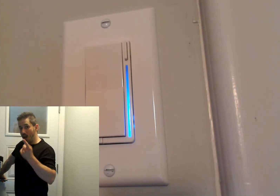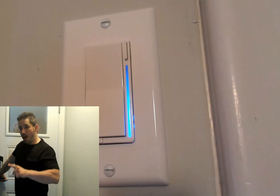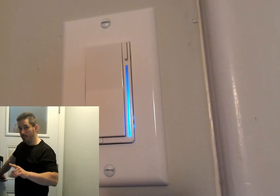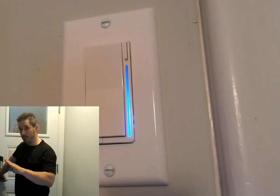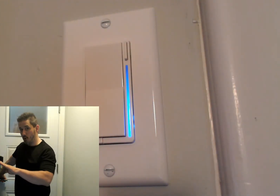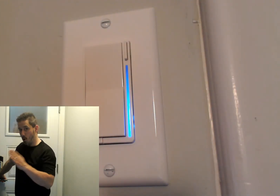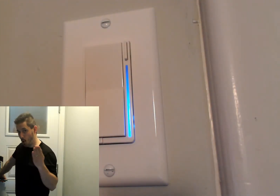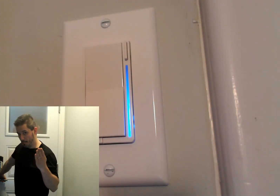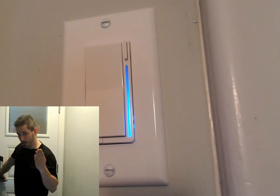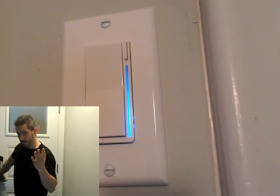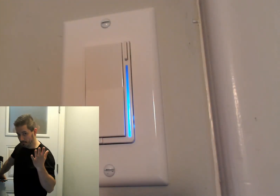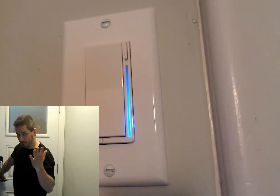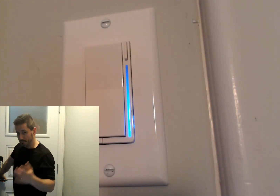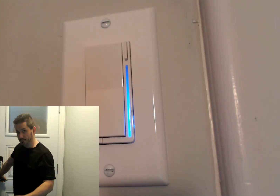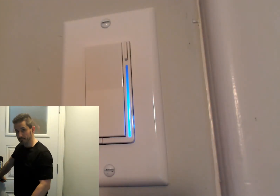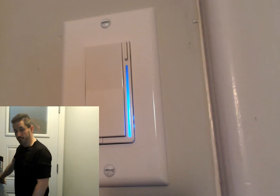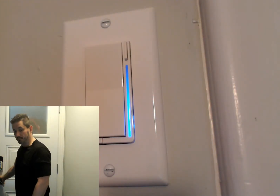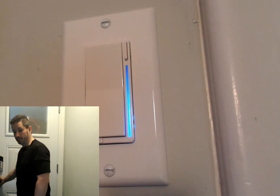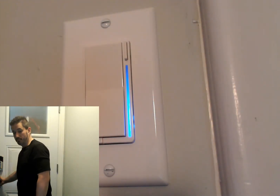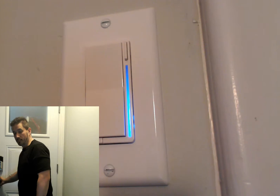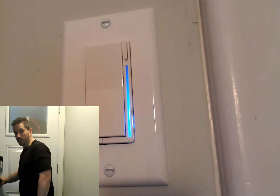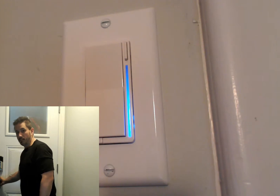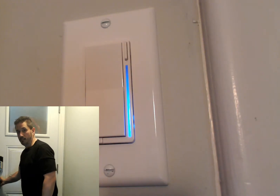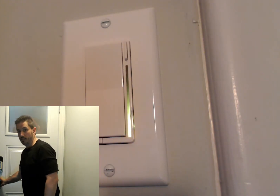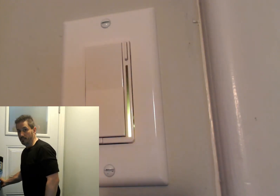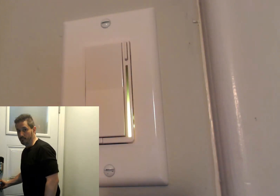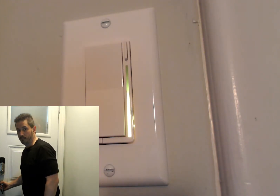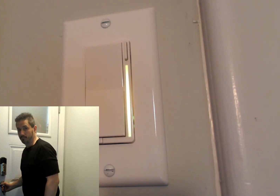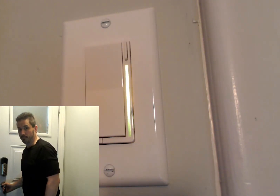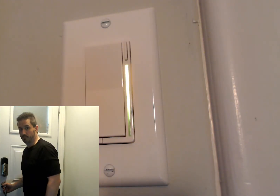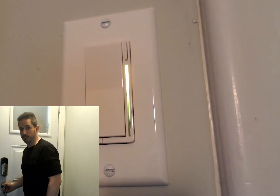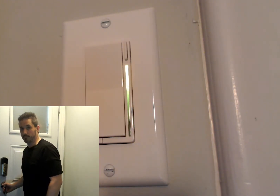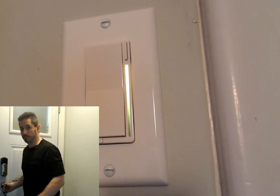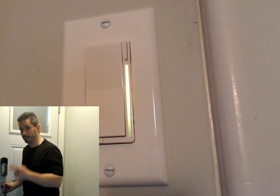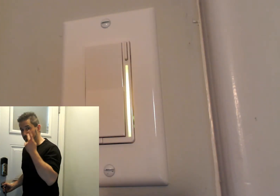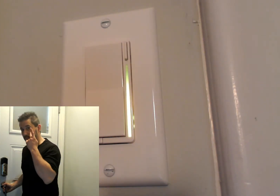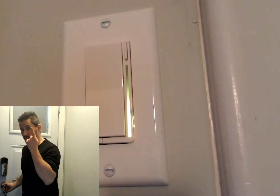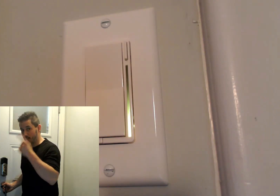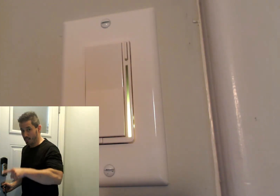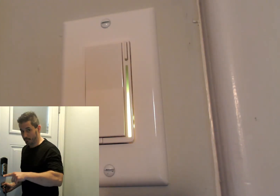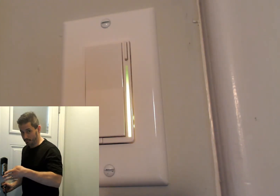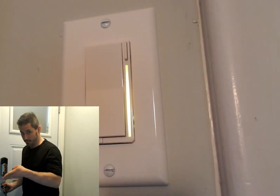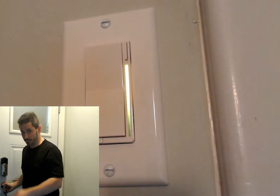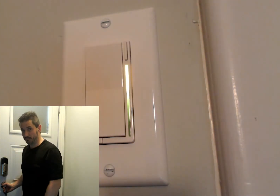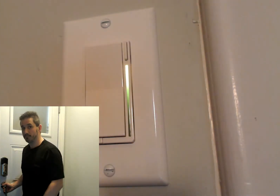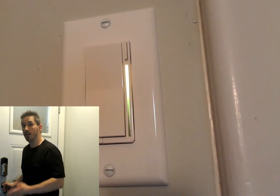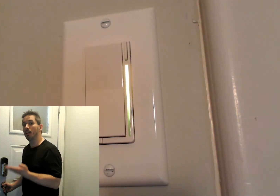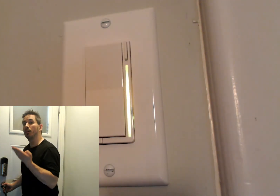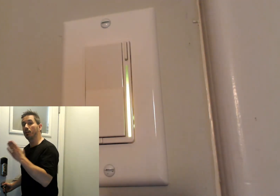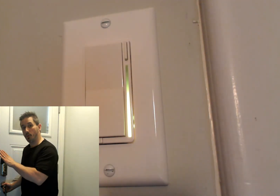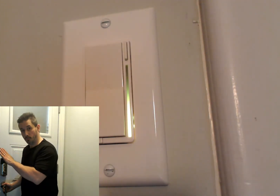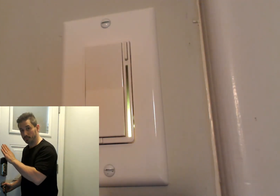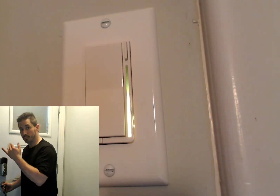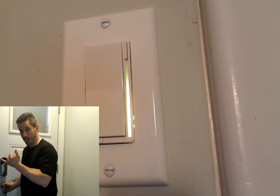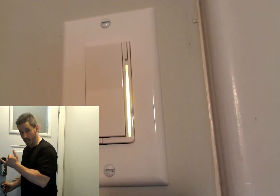inside. So now I'll open the door, and you can see what happens right there. And now I'll close it